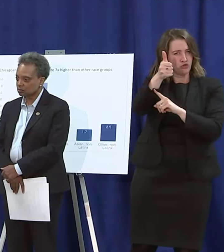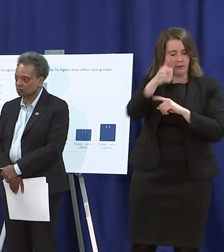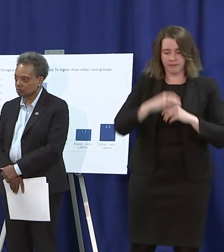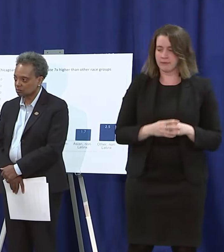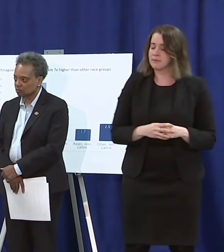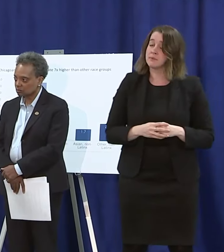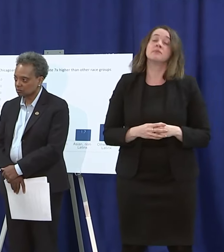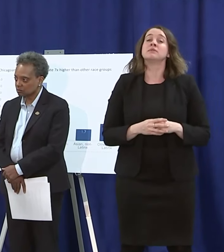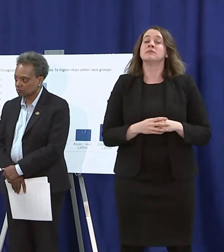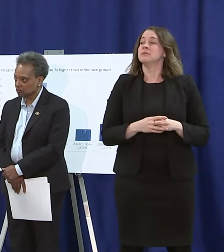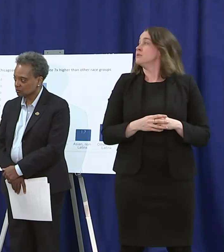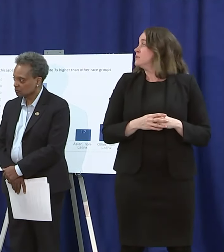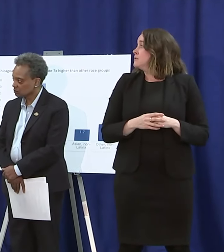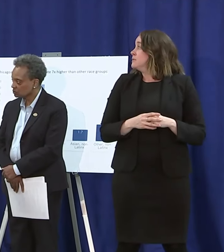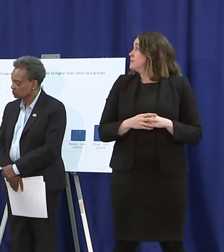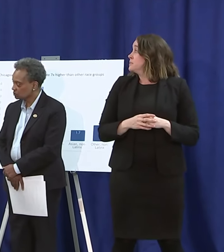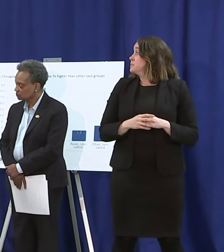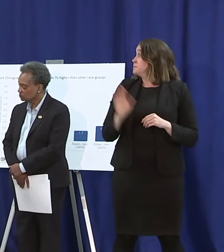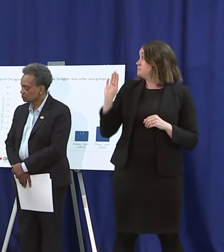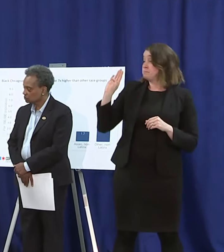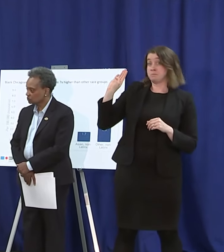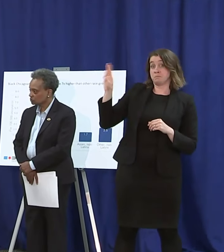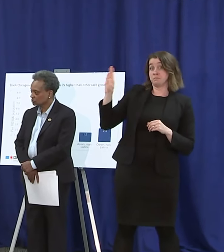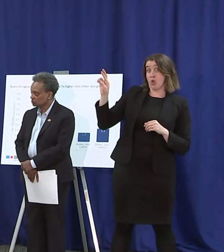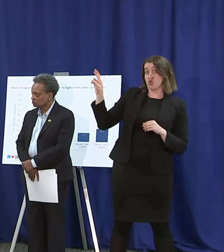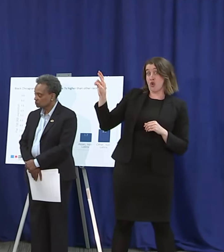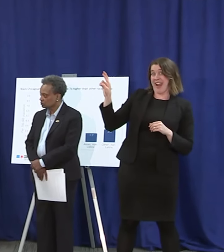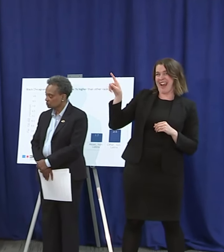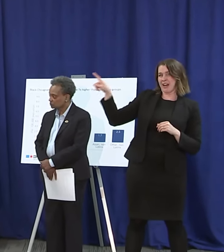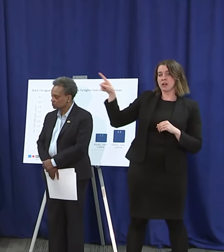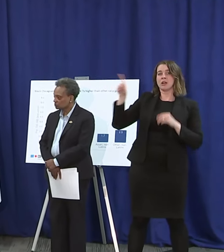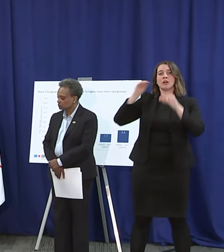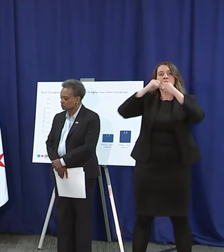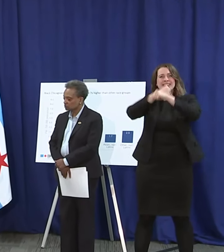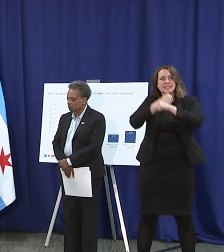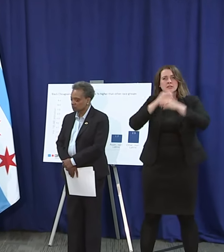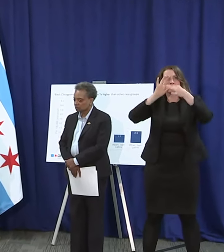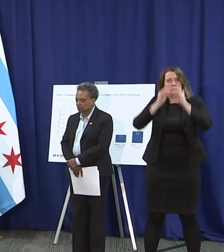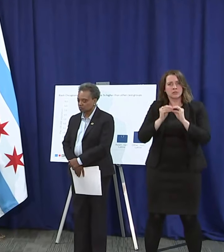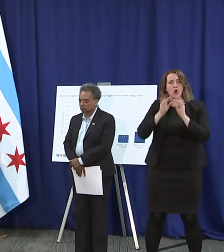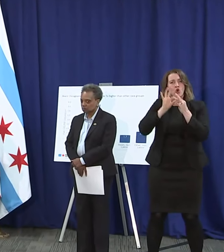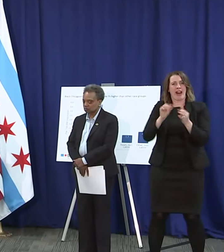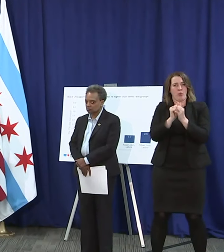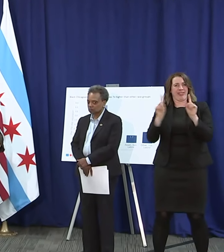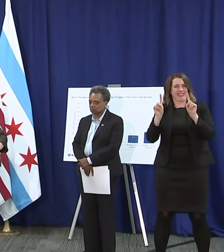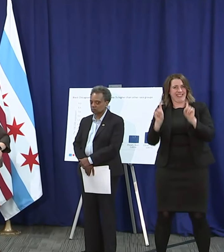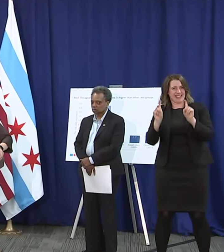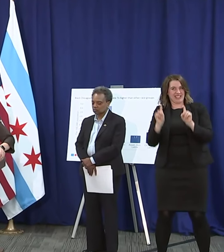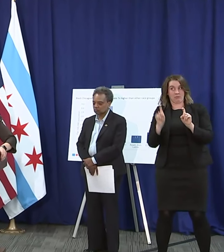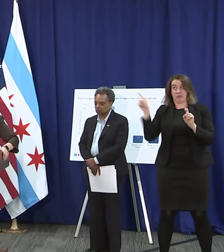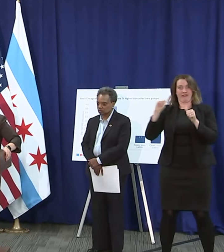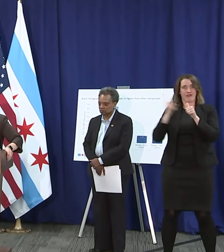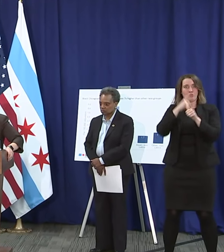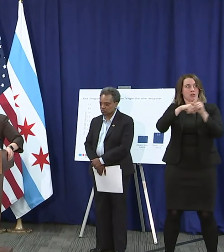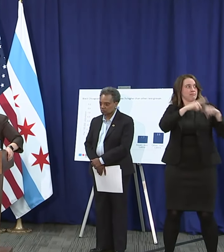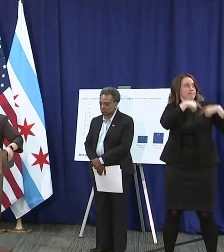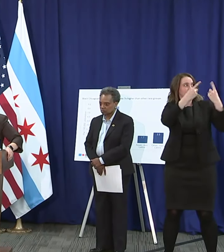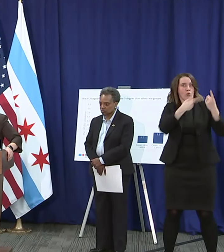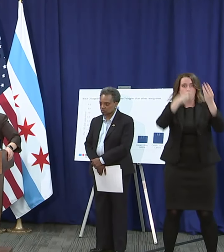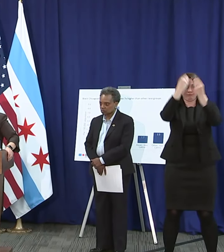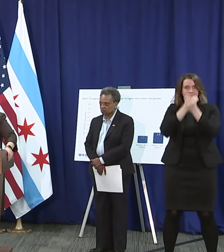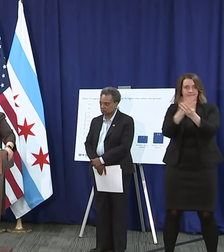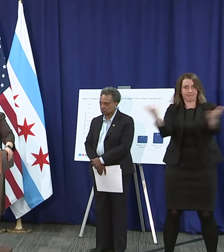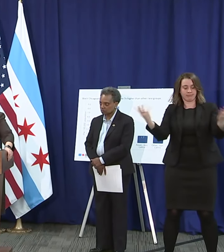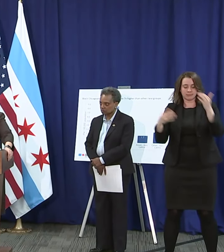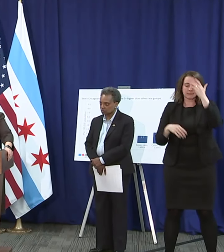further to the right, we actually see our testing numbers. This is the first time that we're reporting these as well. So in Chicago,